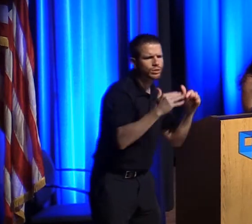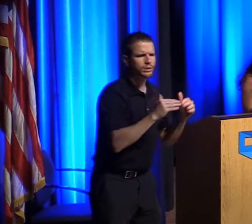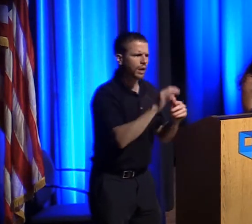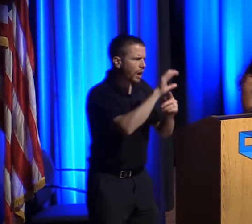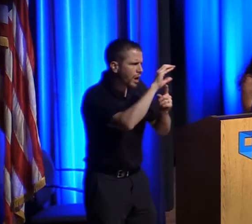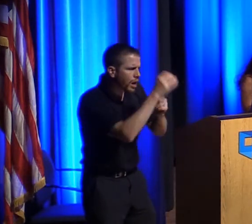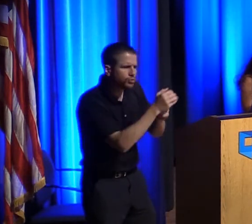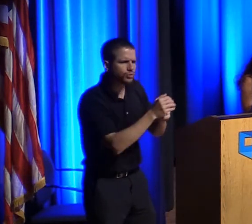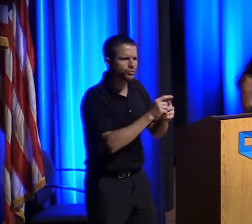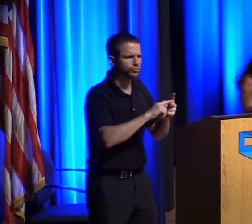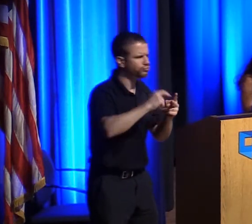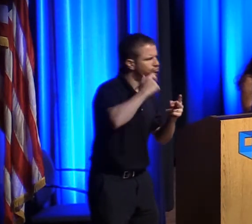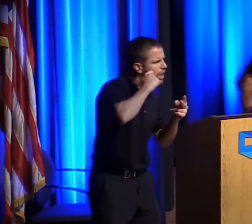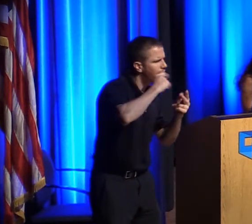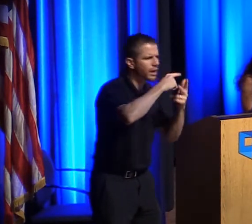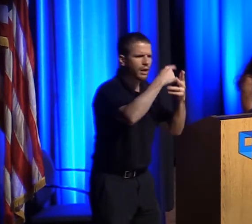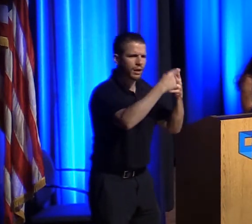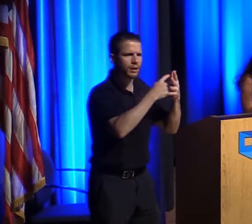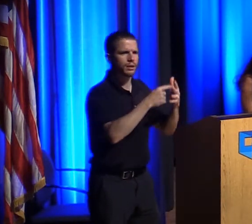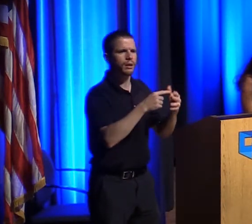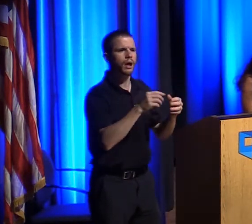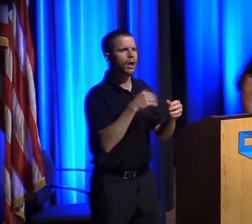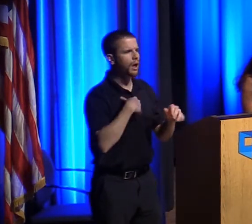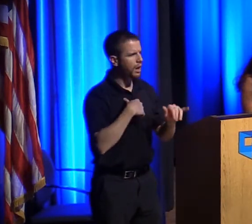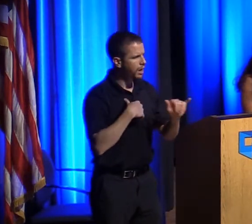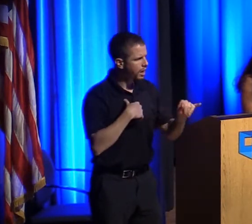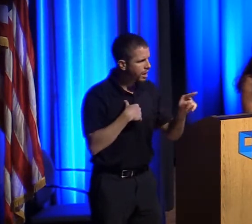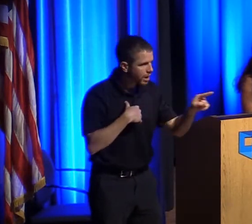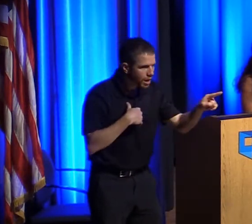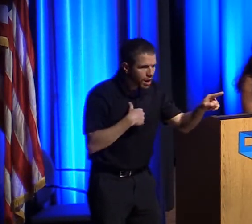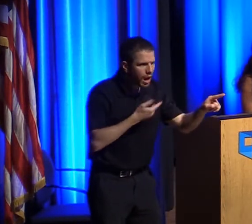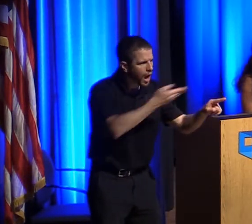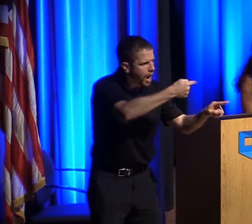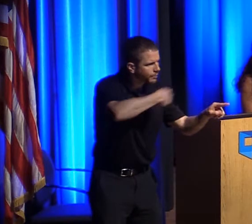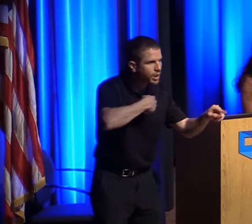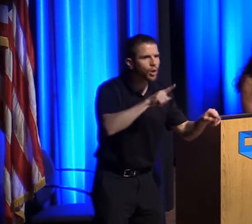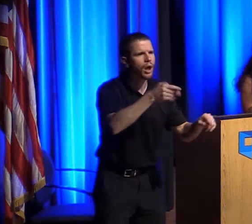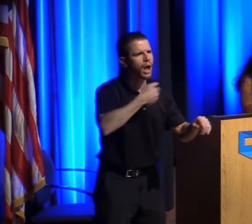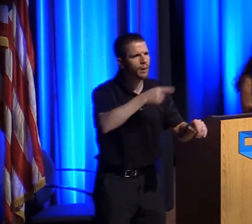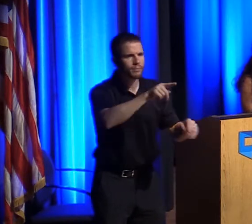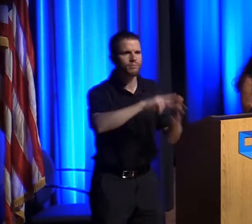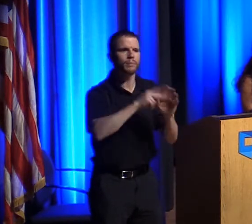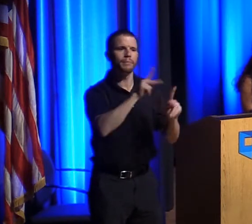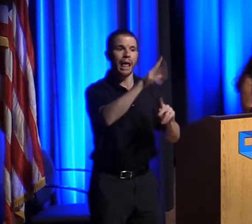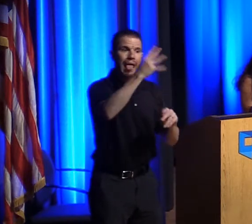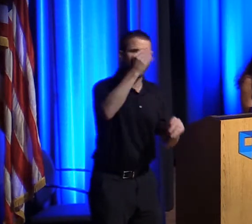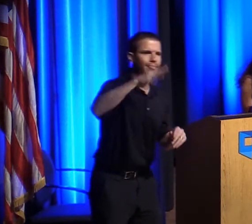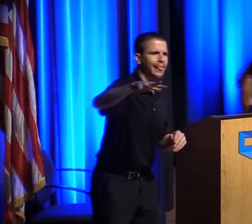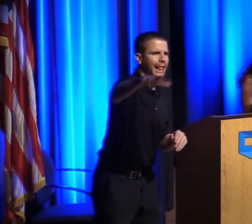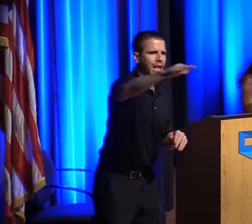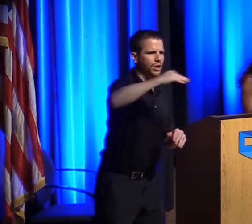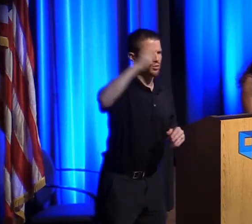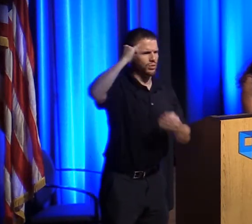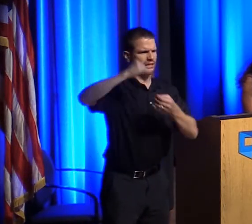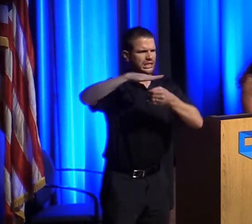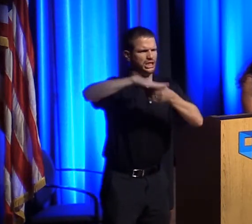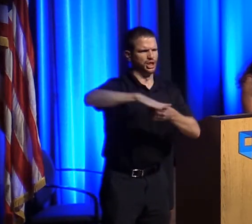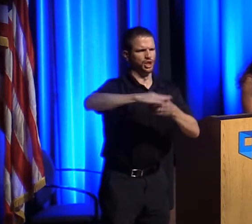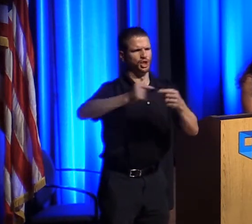more and more people want to talk about this, more and more people want to think about how we are each a part of the